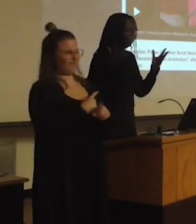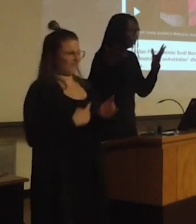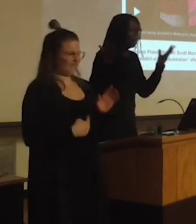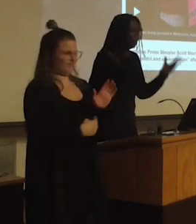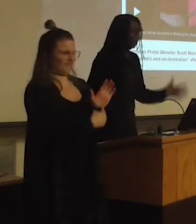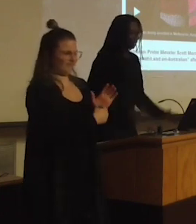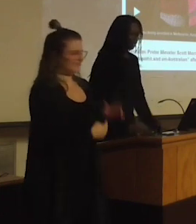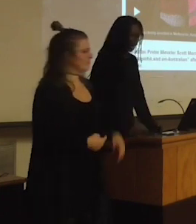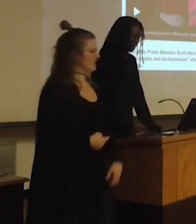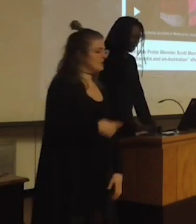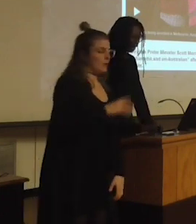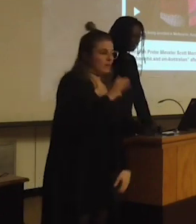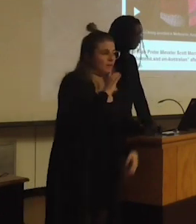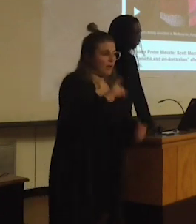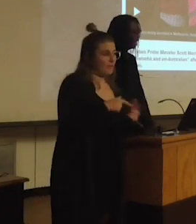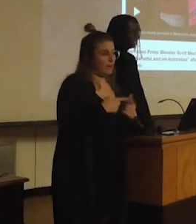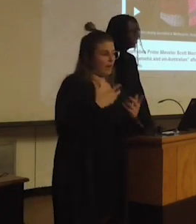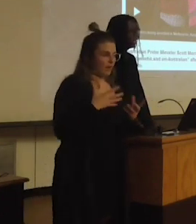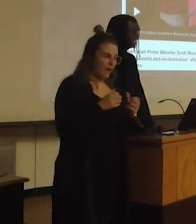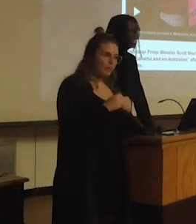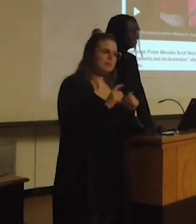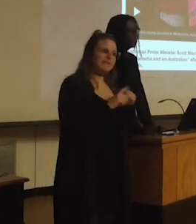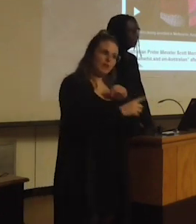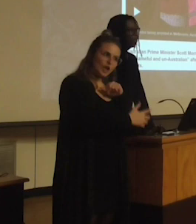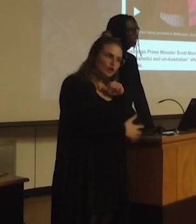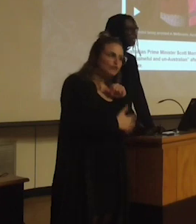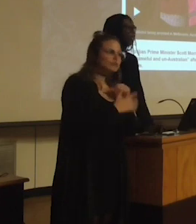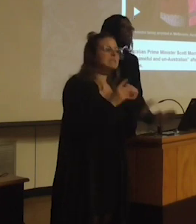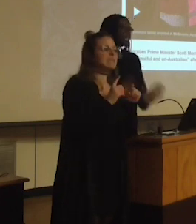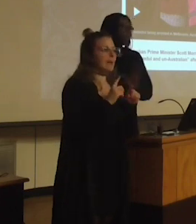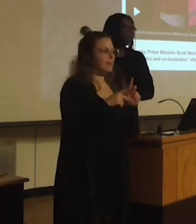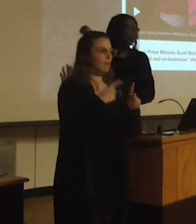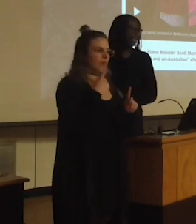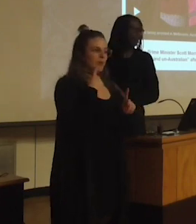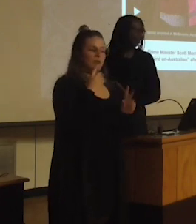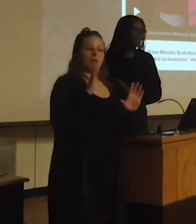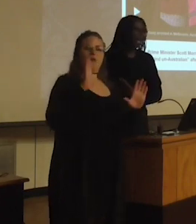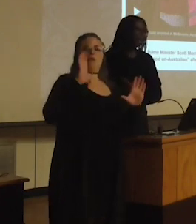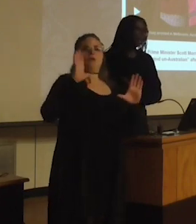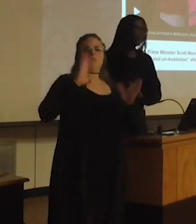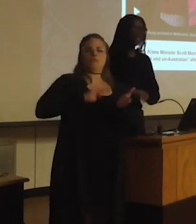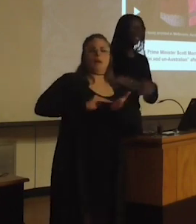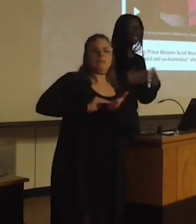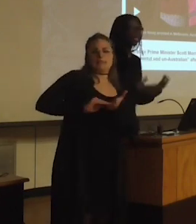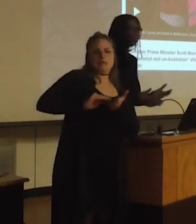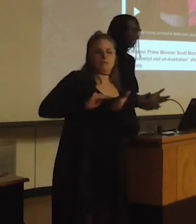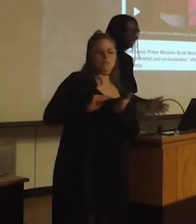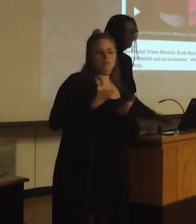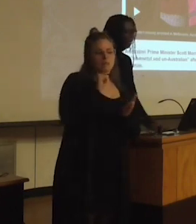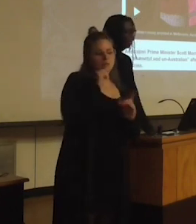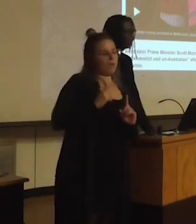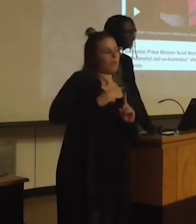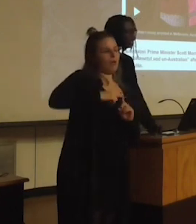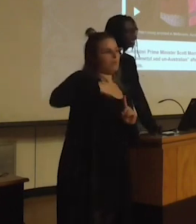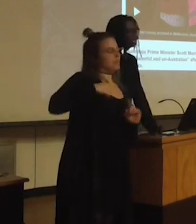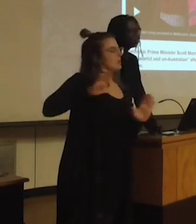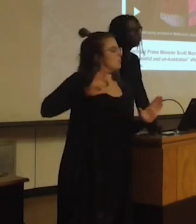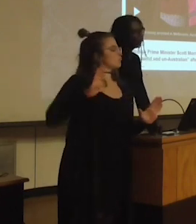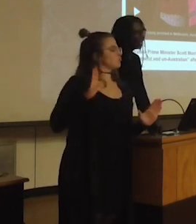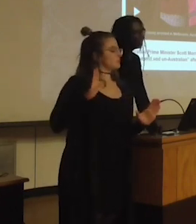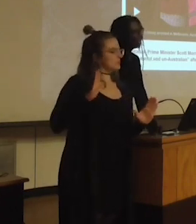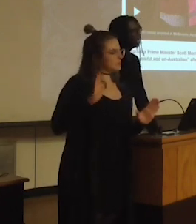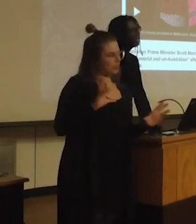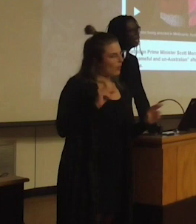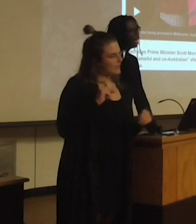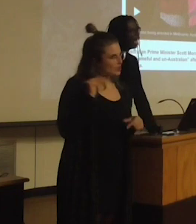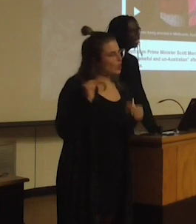I talk about this a lot in different countries, and people think that they're exempt from this type of behavior or that it doesn't apply to them. No, this is a